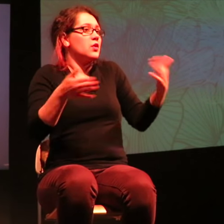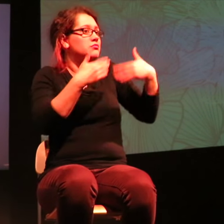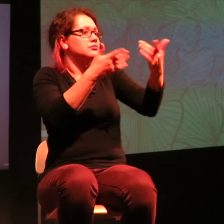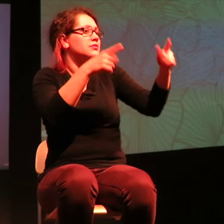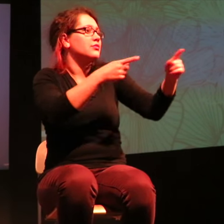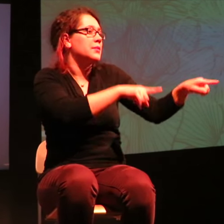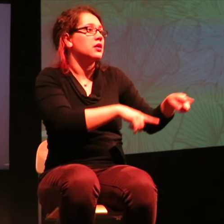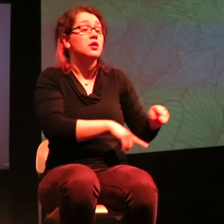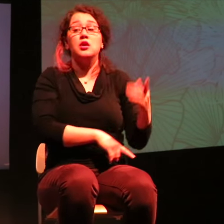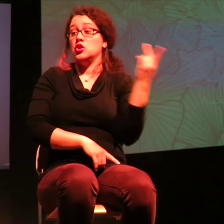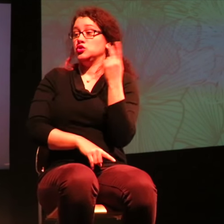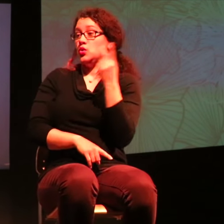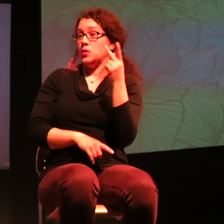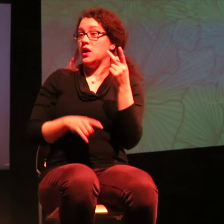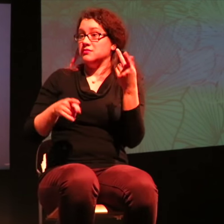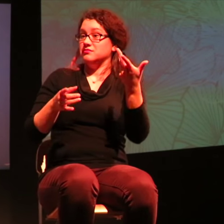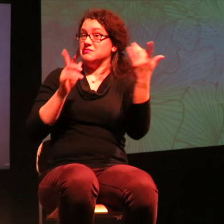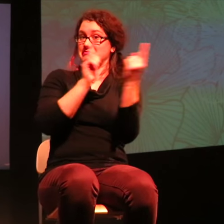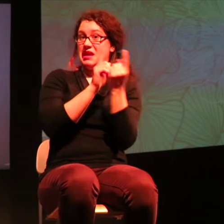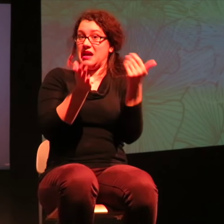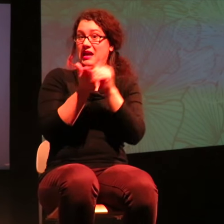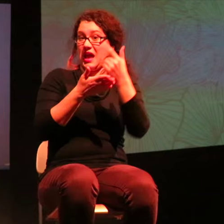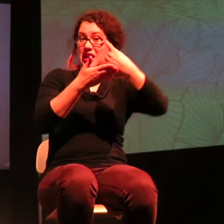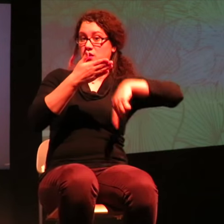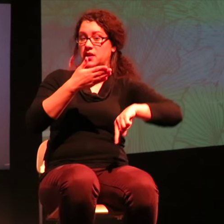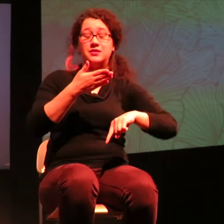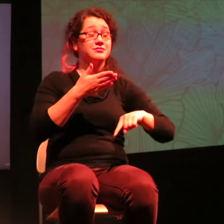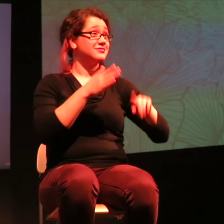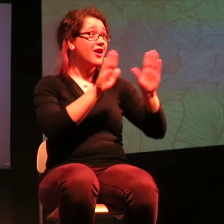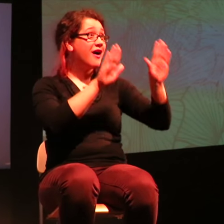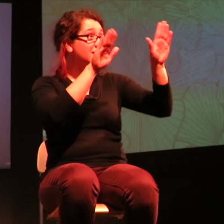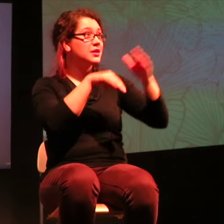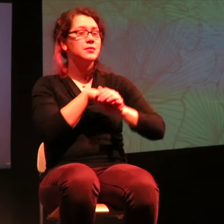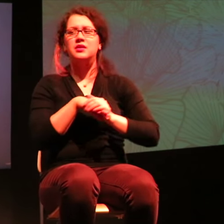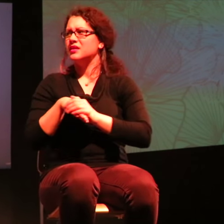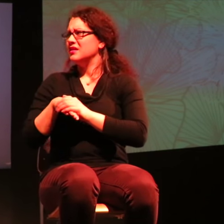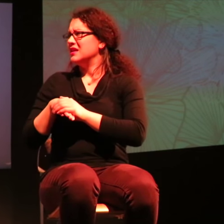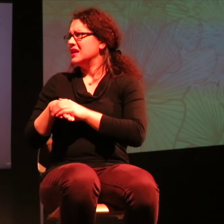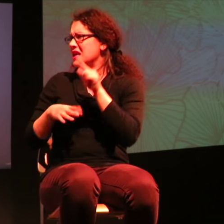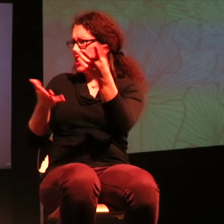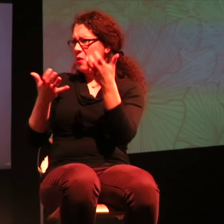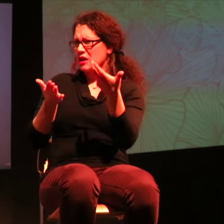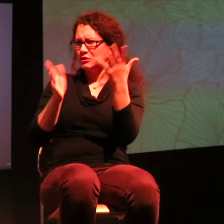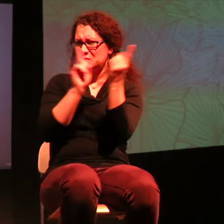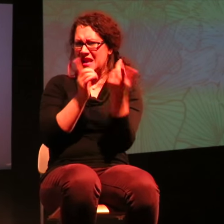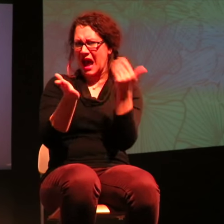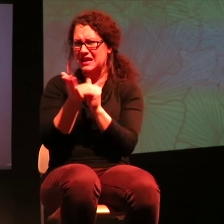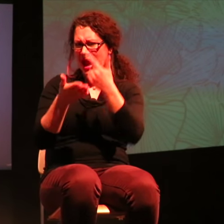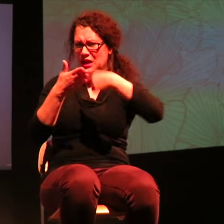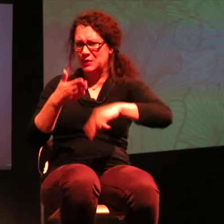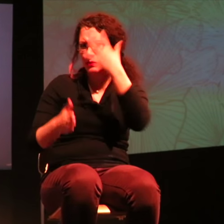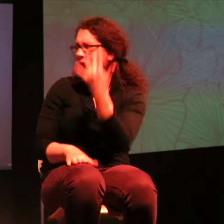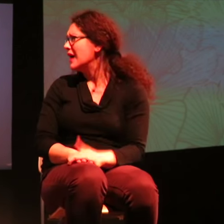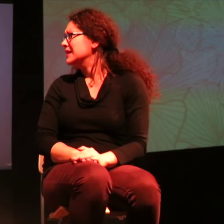land? And he goes, we're going to do it again next week. That's awesome. And he goes, well, why do you think he wants to be with me next week? Like,